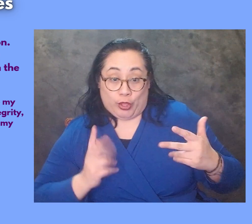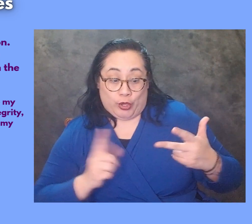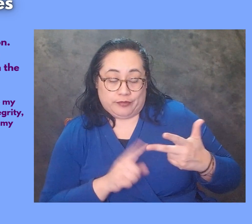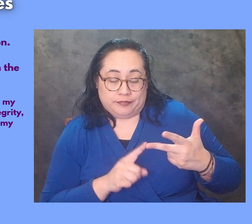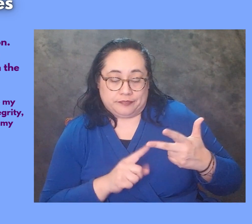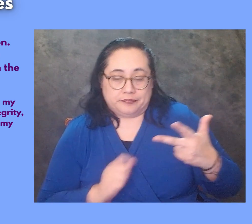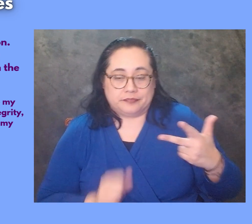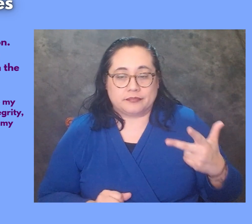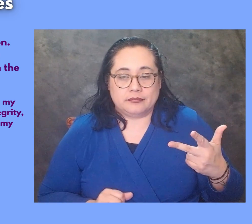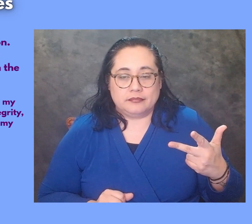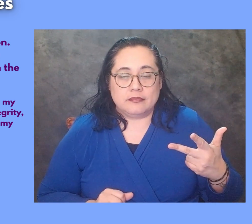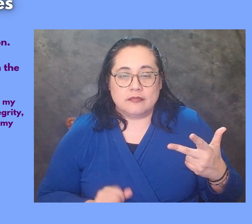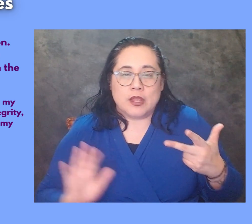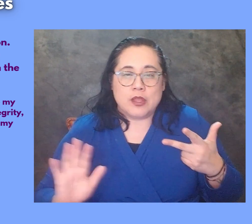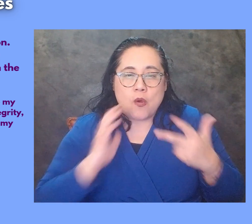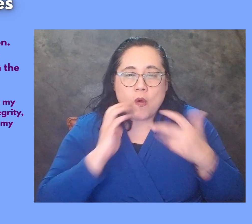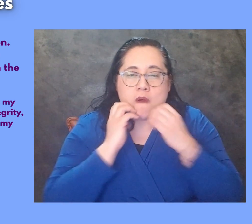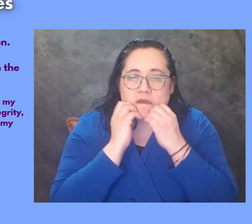so the third thing,